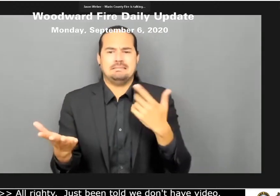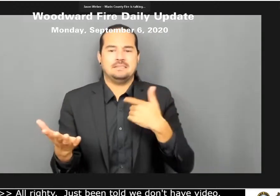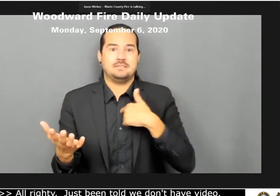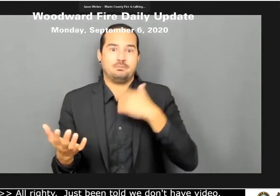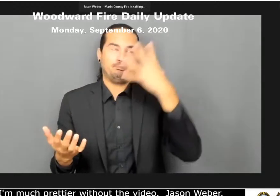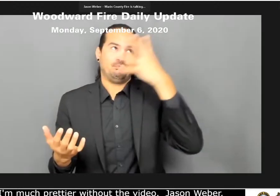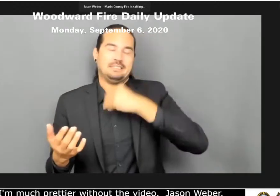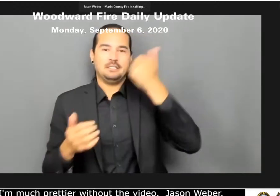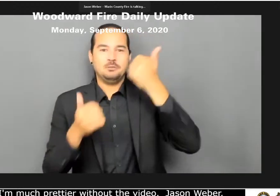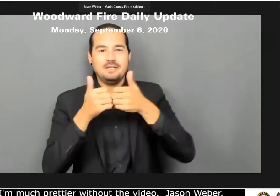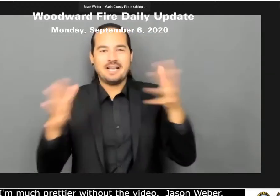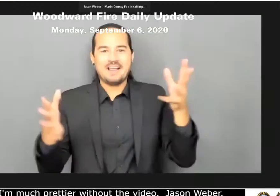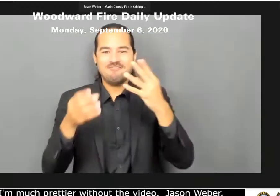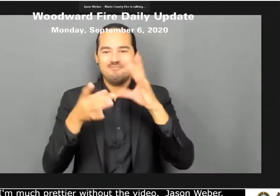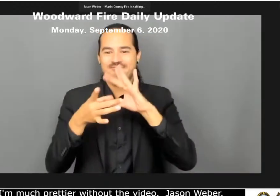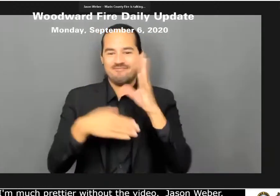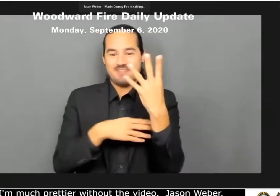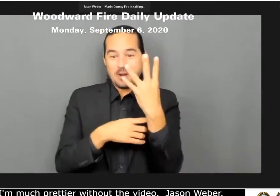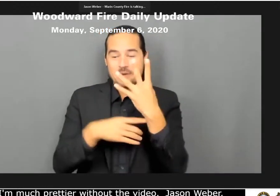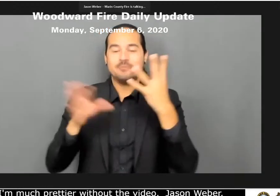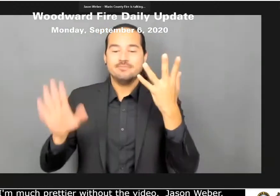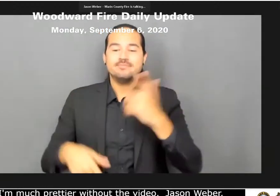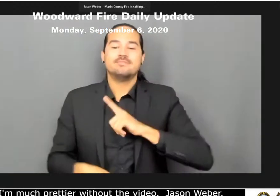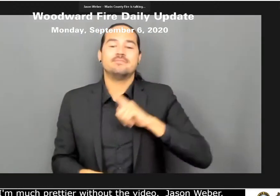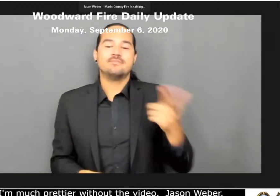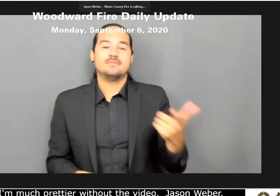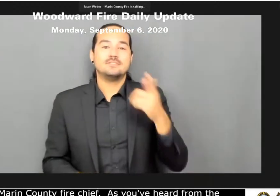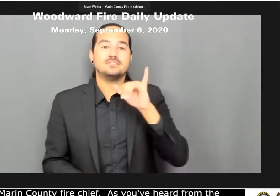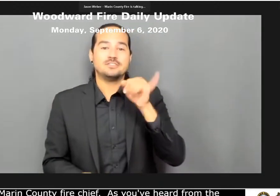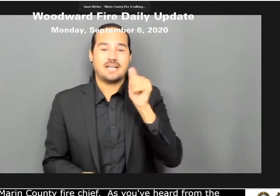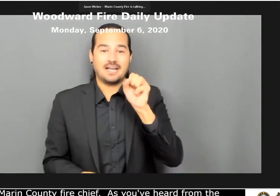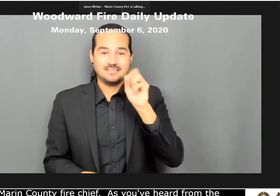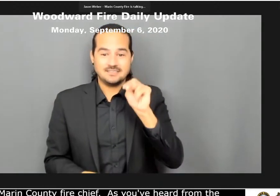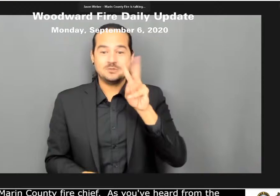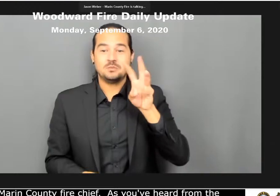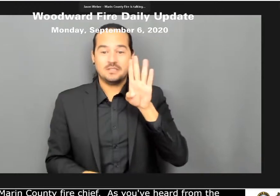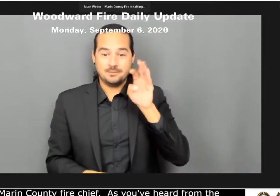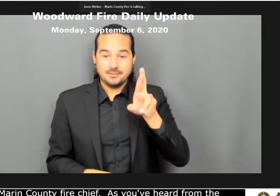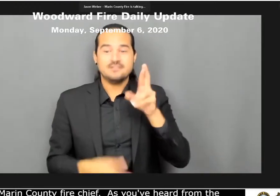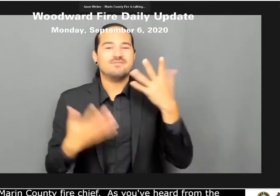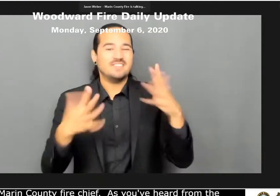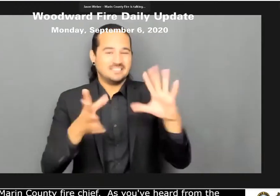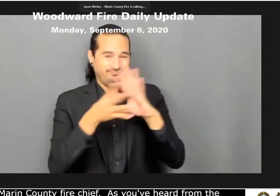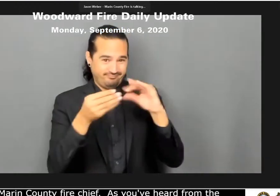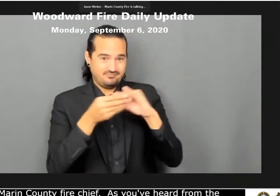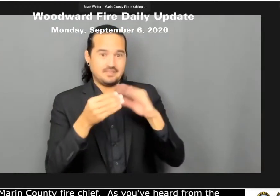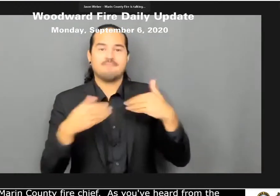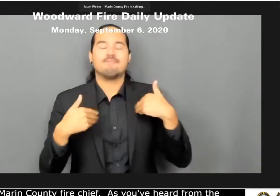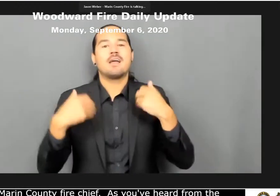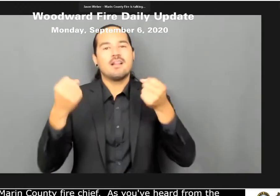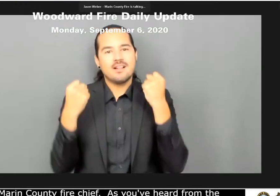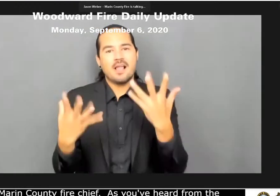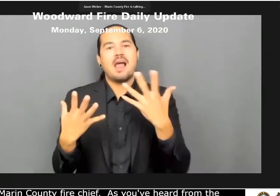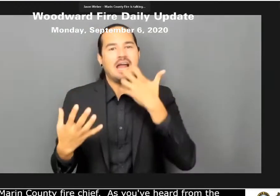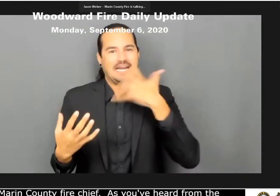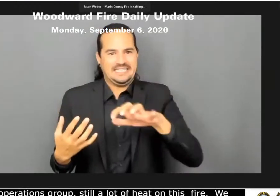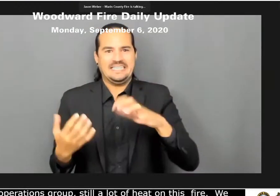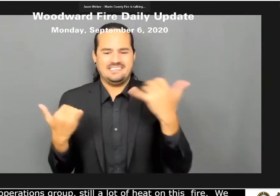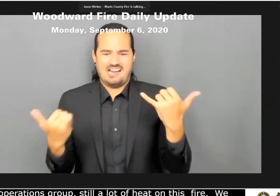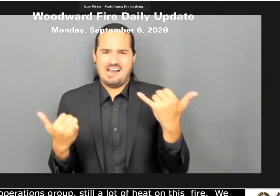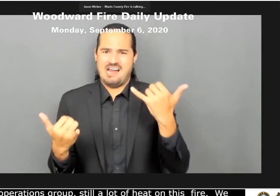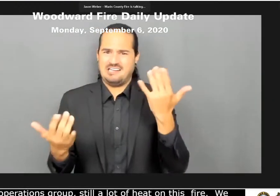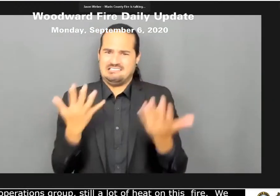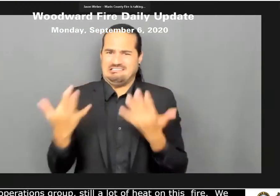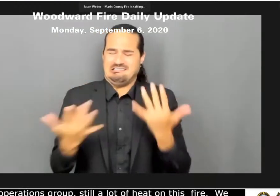from the operations group, there's still a lot of heat on this fire. We expect that to be the case. Our lines are holding, and that's the important